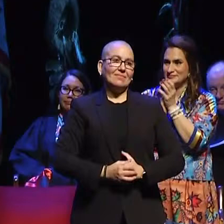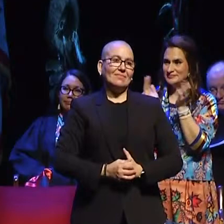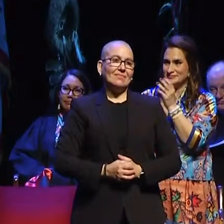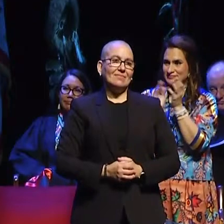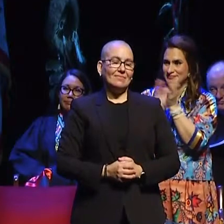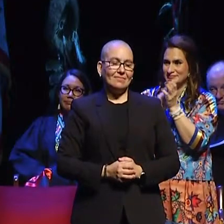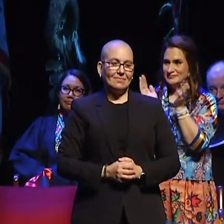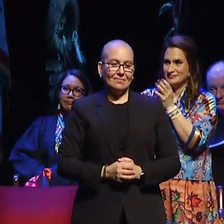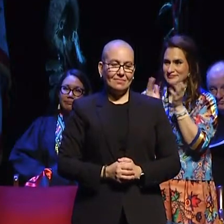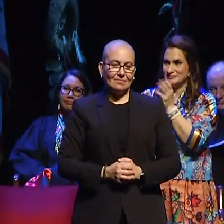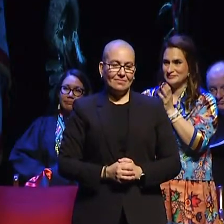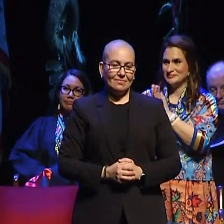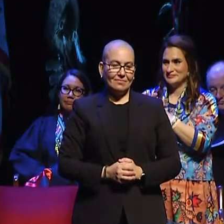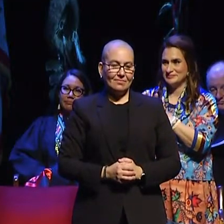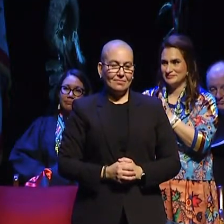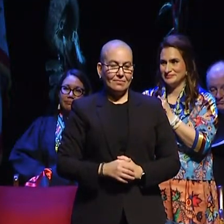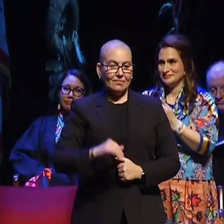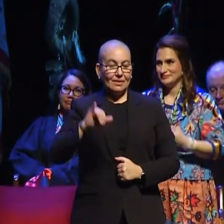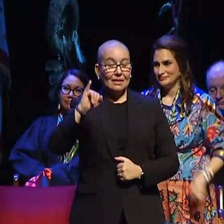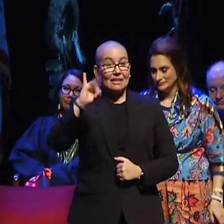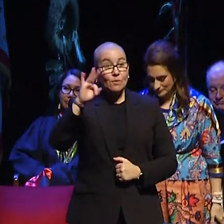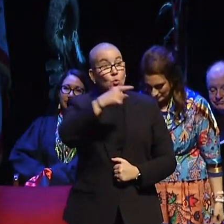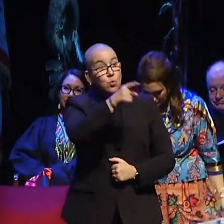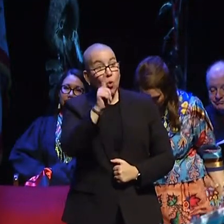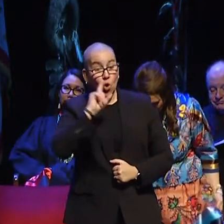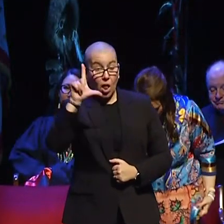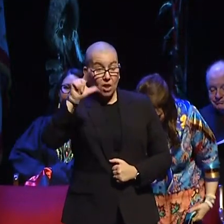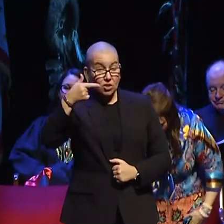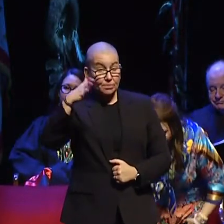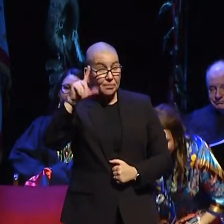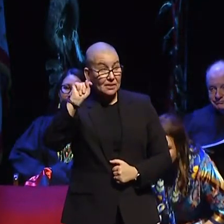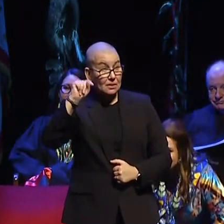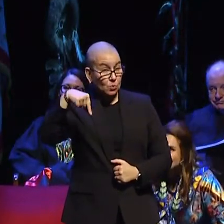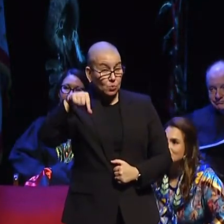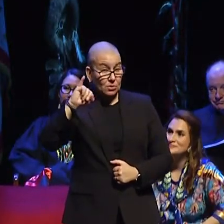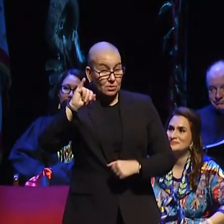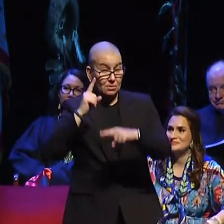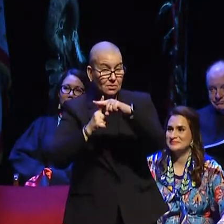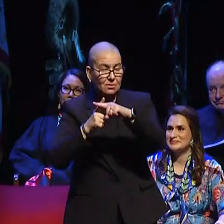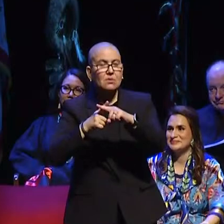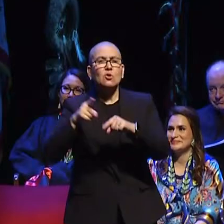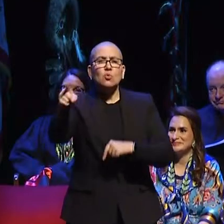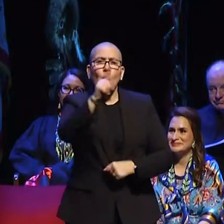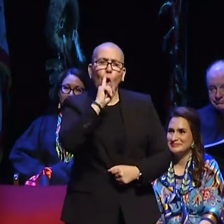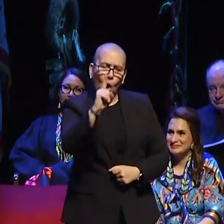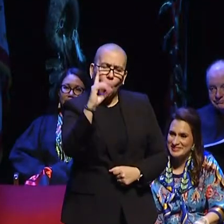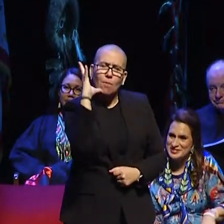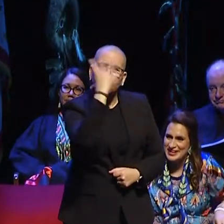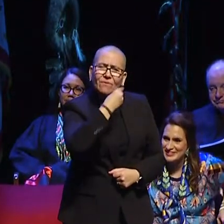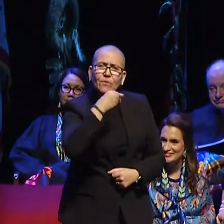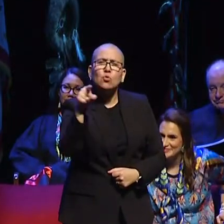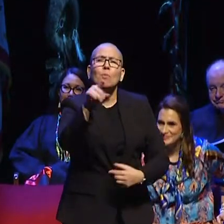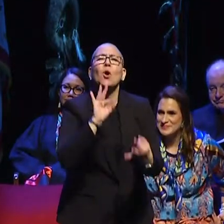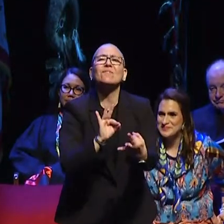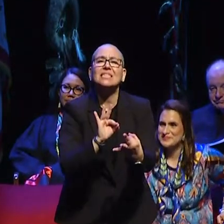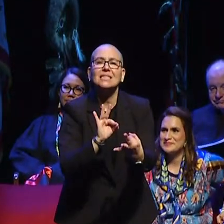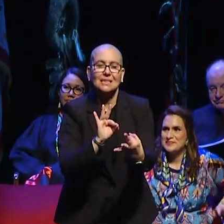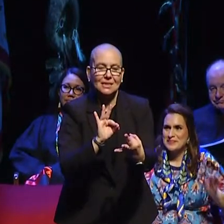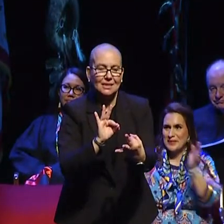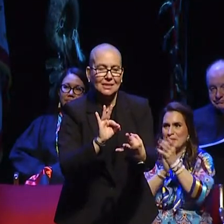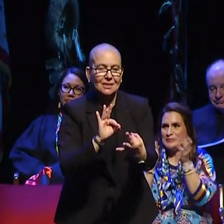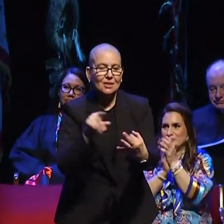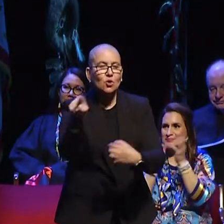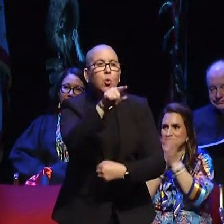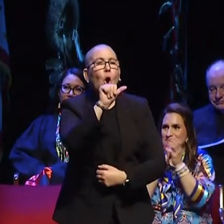to our LGBTQ plus students, you are beautiful and perfect just the way you are.